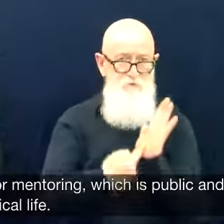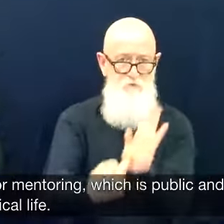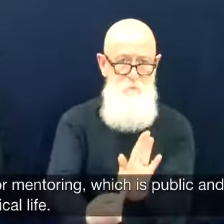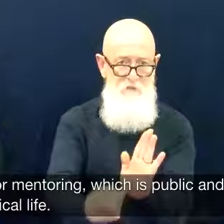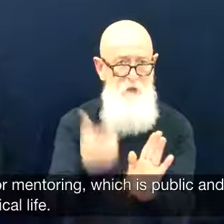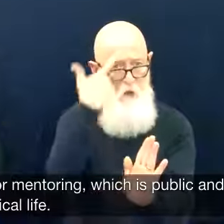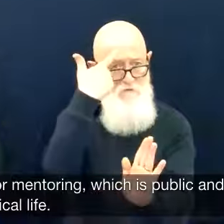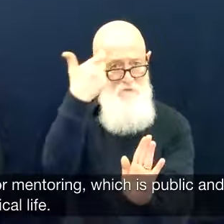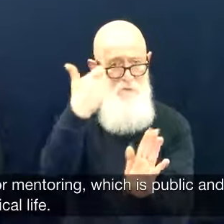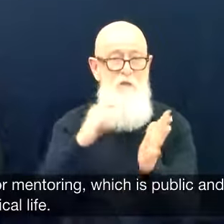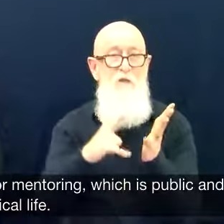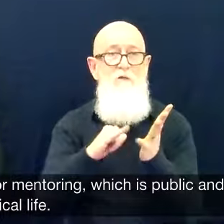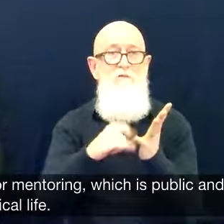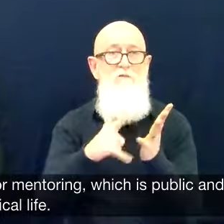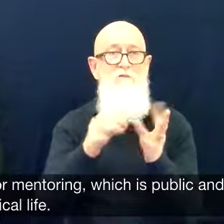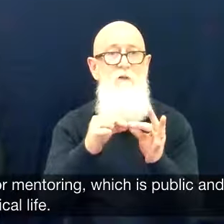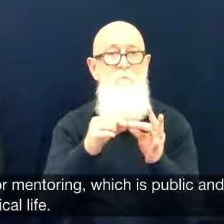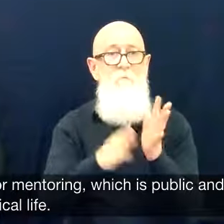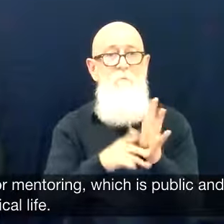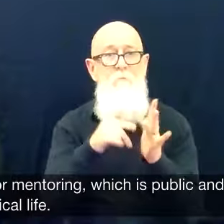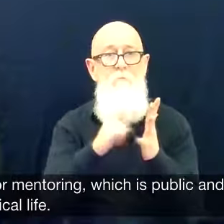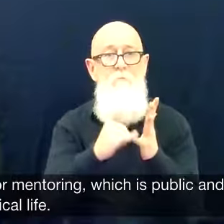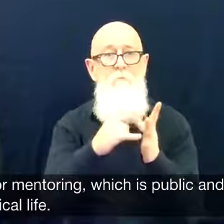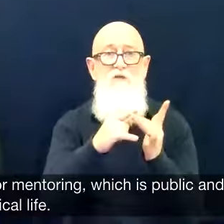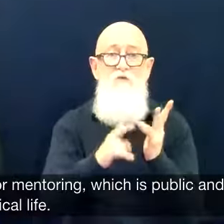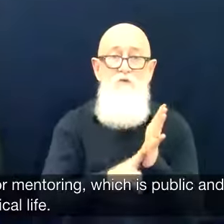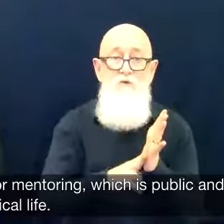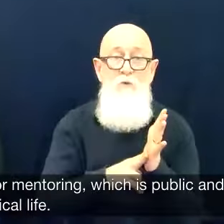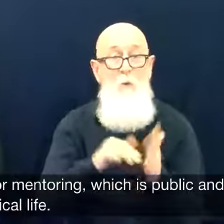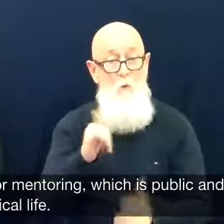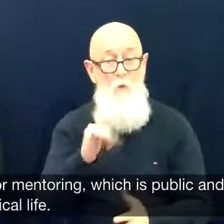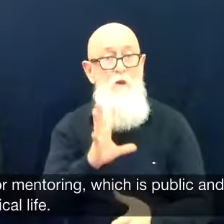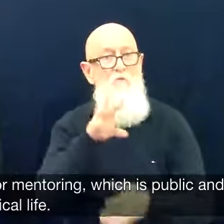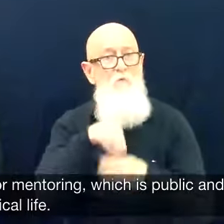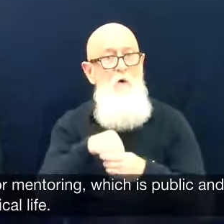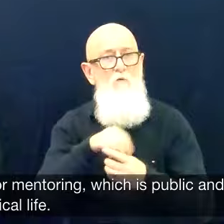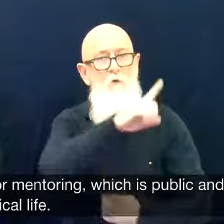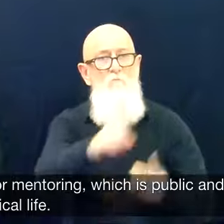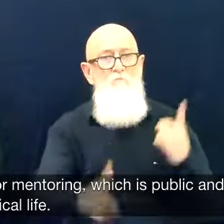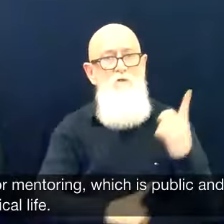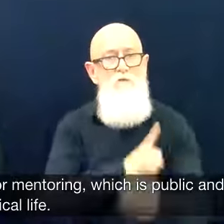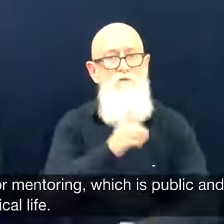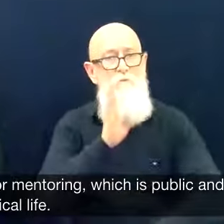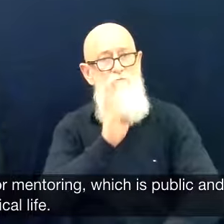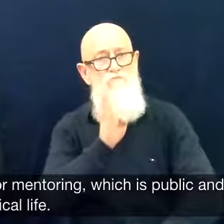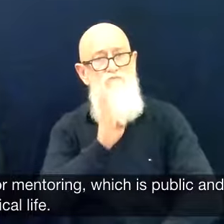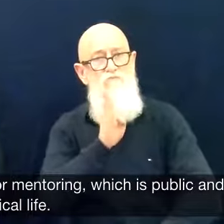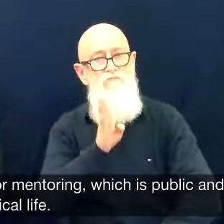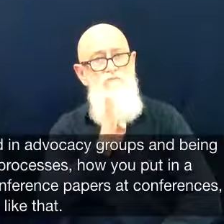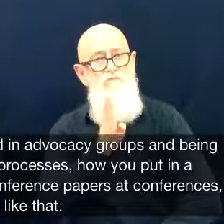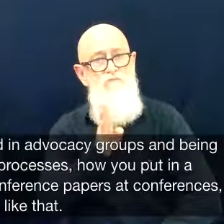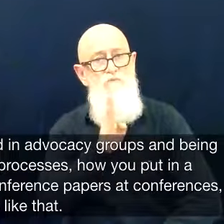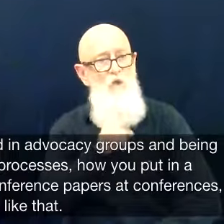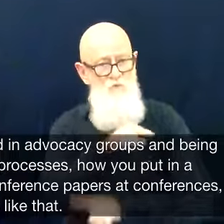or presenting conferences at conference papers at conferences, things like that. So how you're involved out as